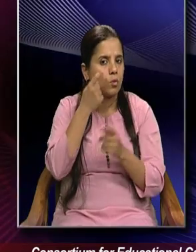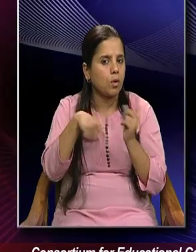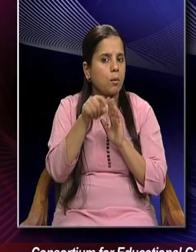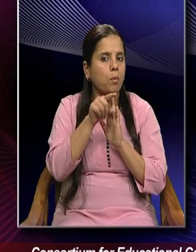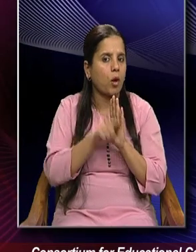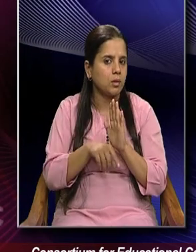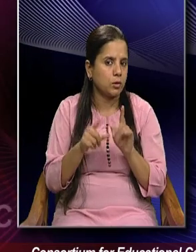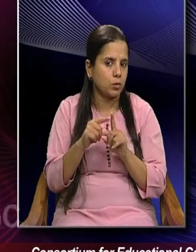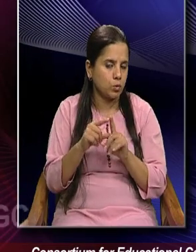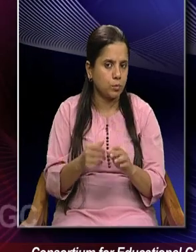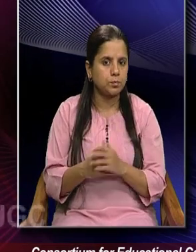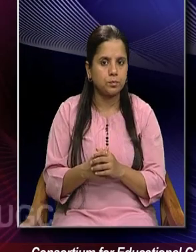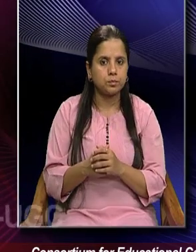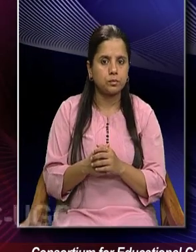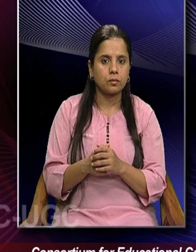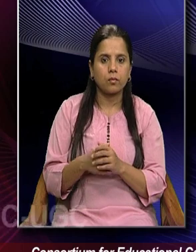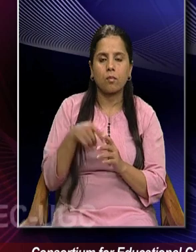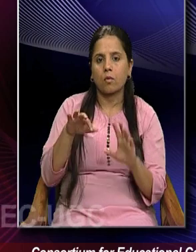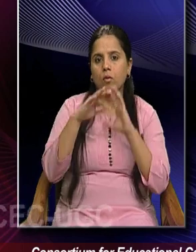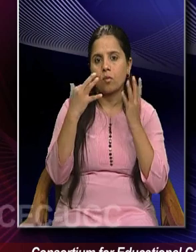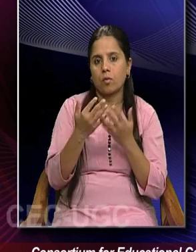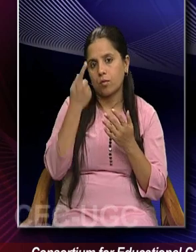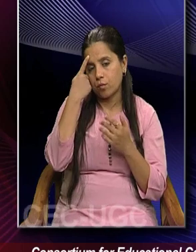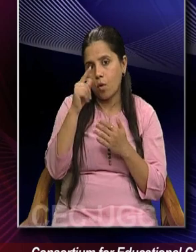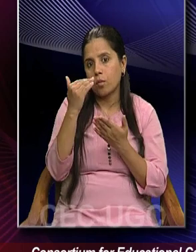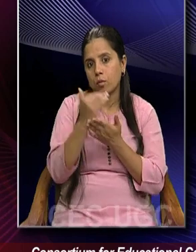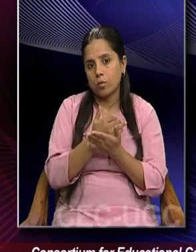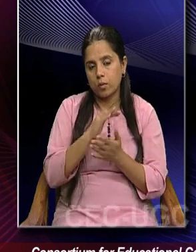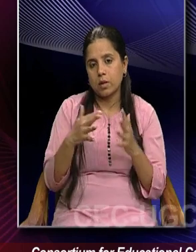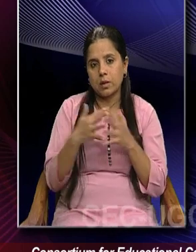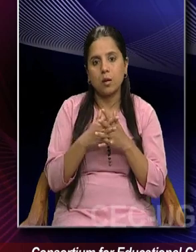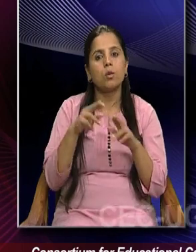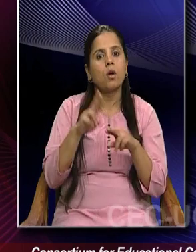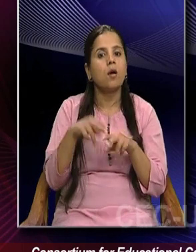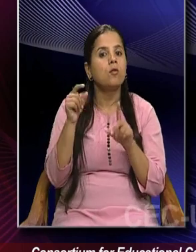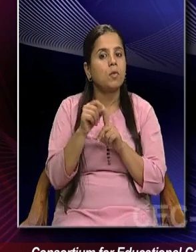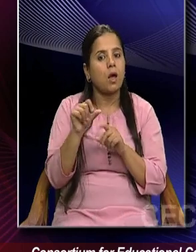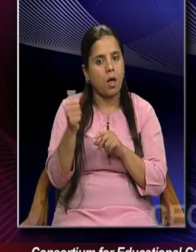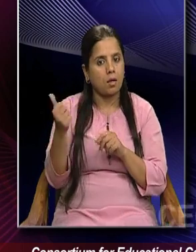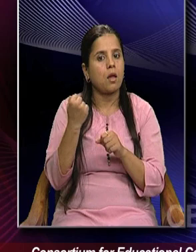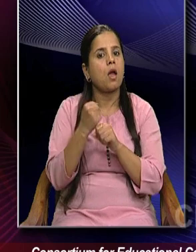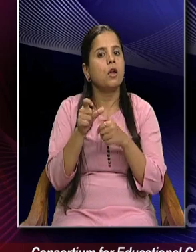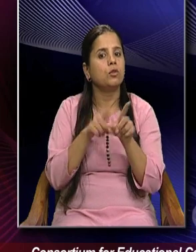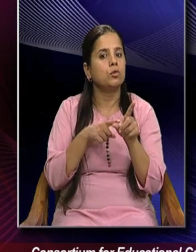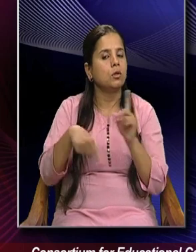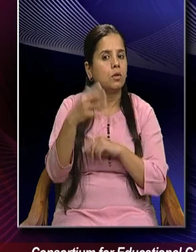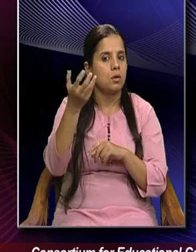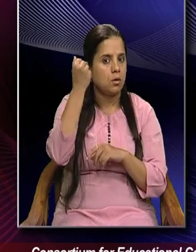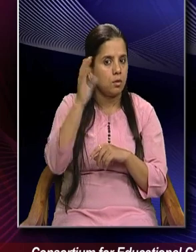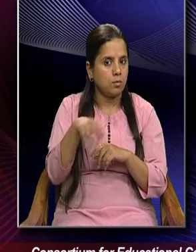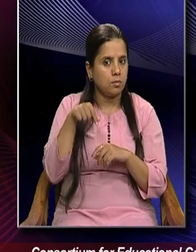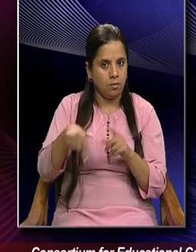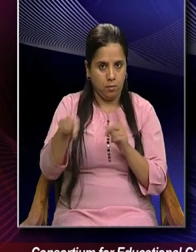policy. And World Food Program, WFP, is another agency, the leading humanitarian